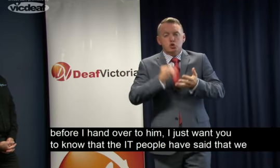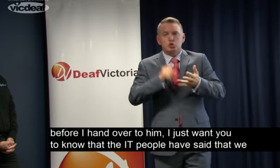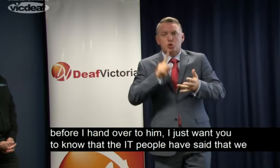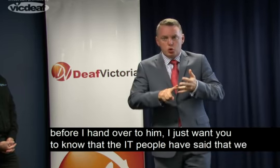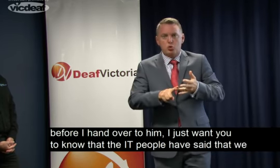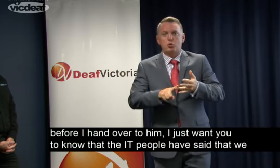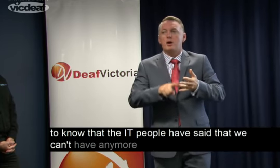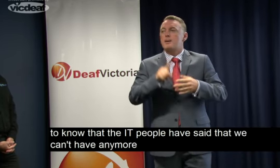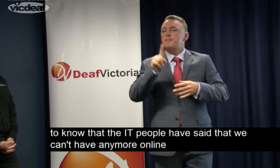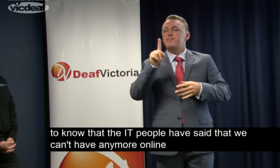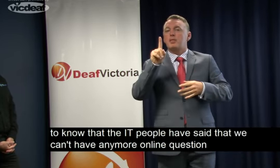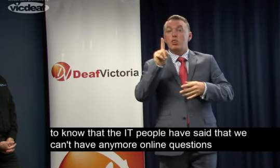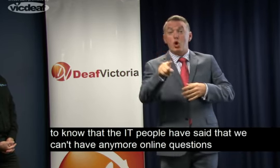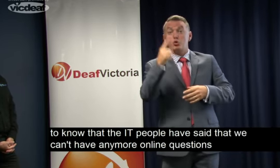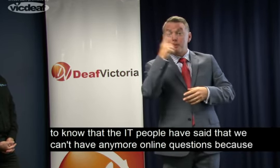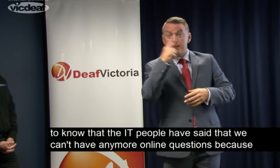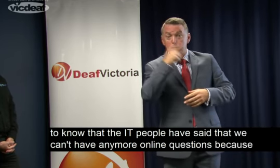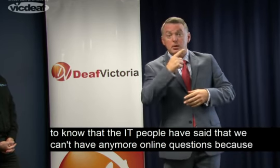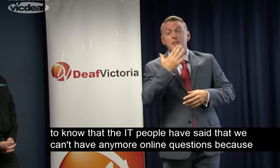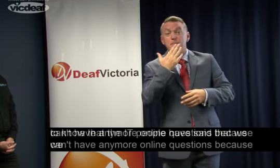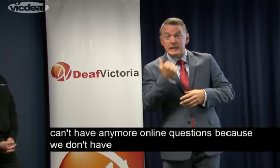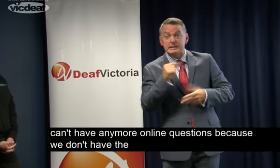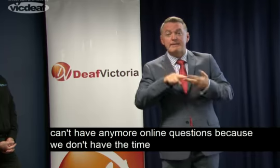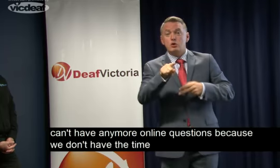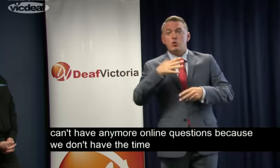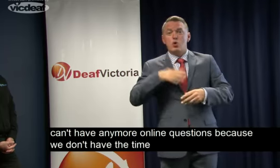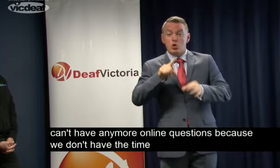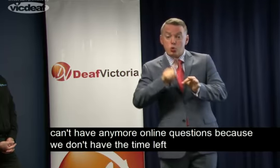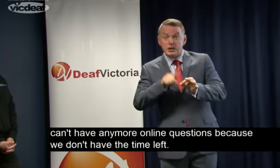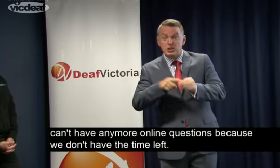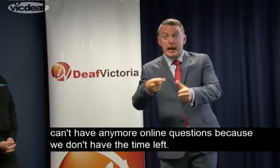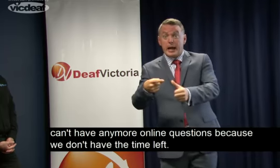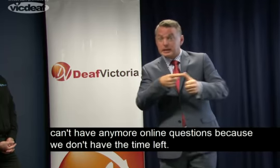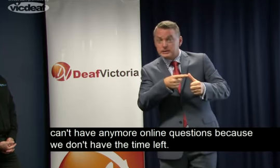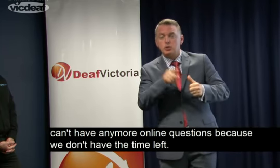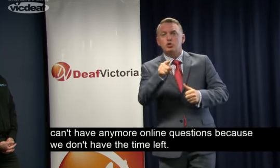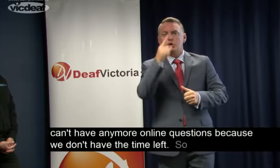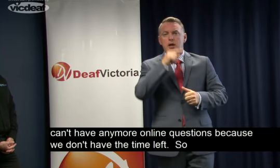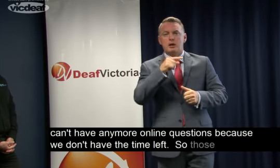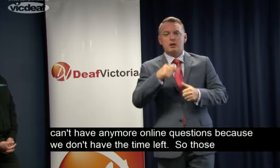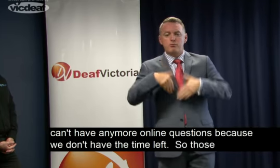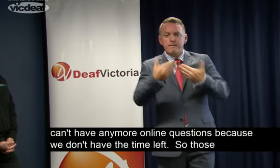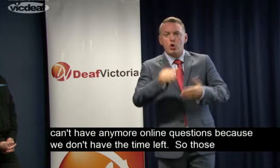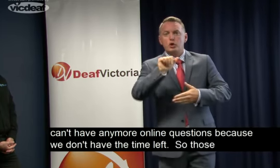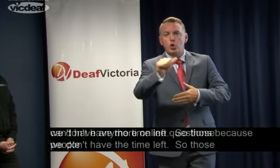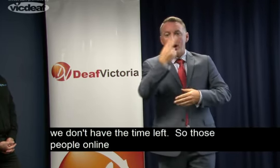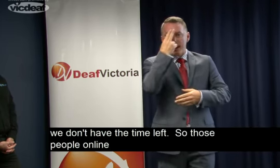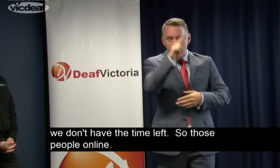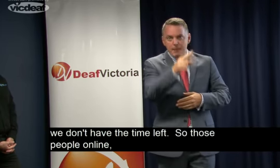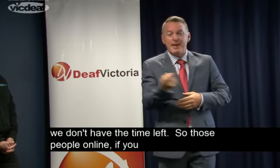we don't have the time left. So those people online, if you have questions that you would like responded to,